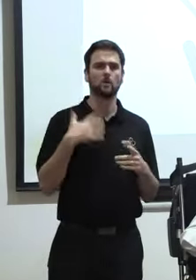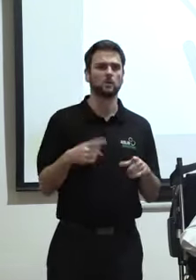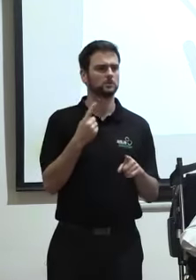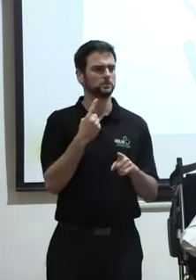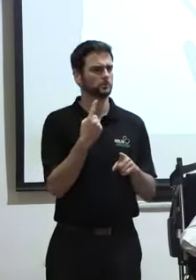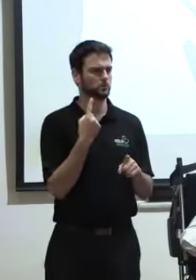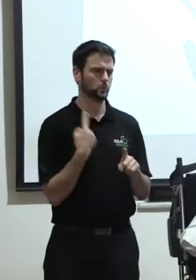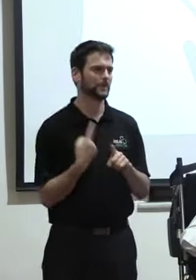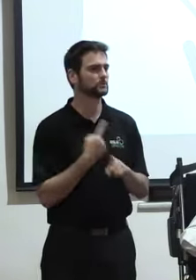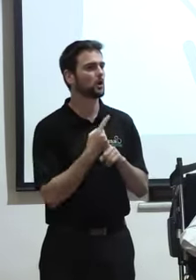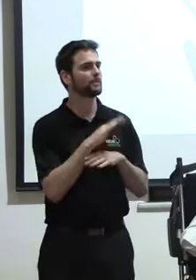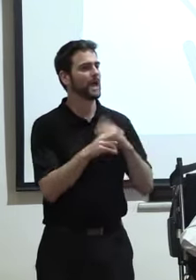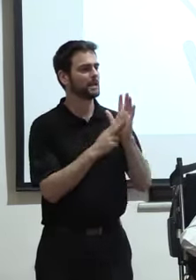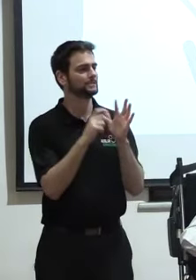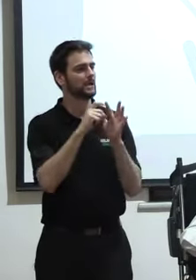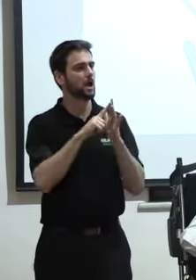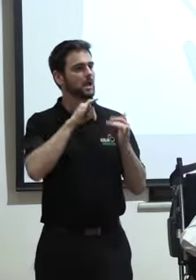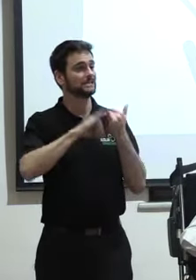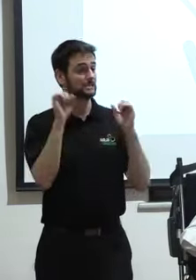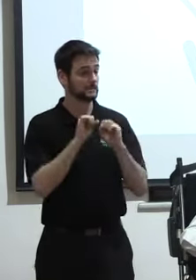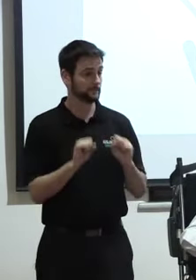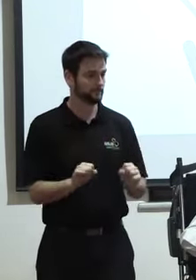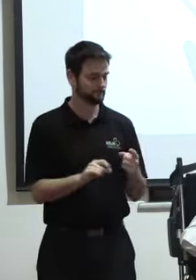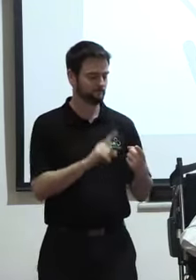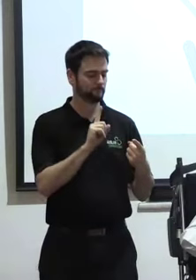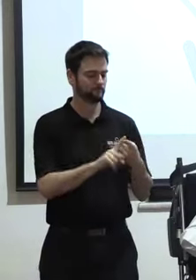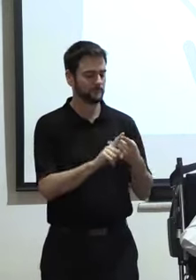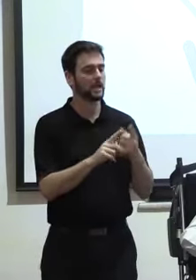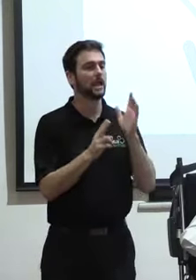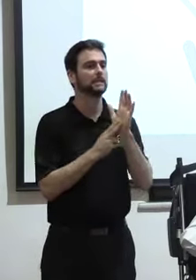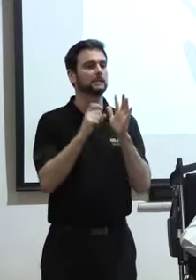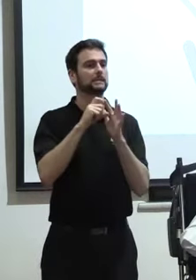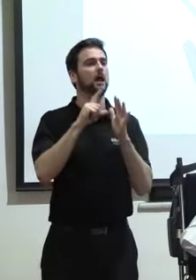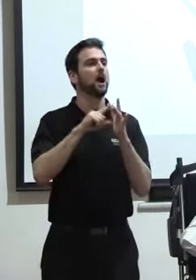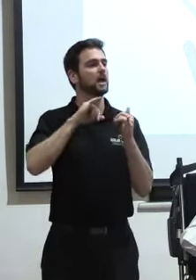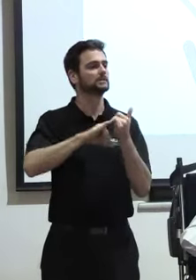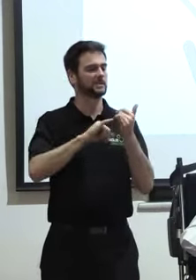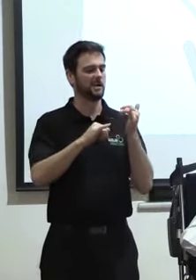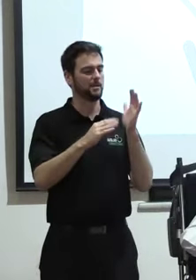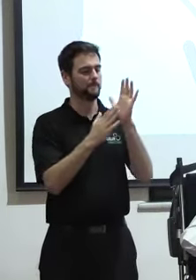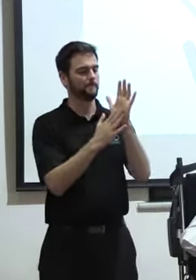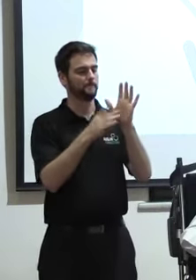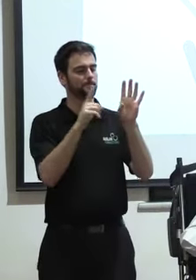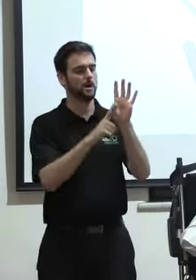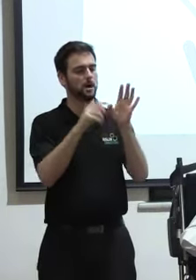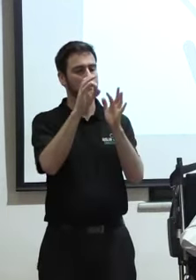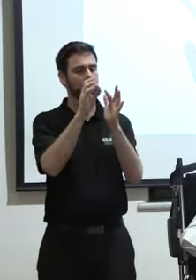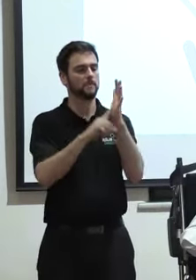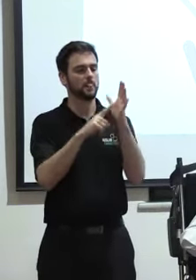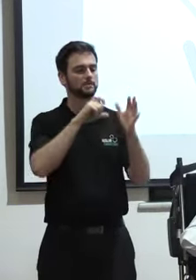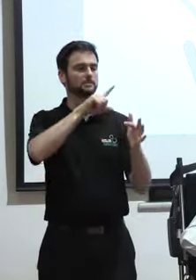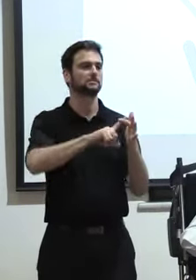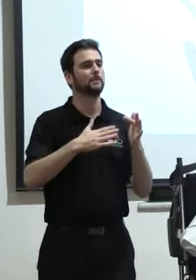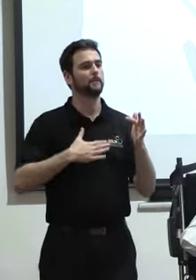the NDIS My Place portal, and this is where you log in. It's